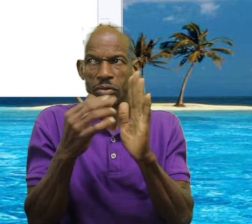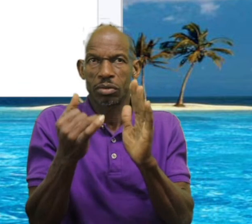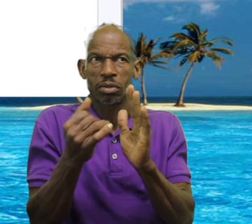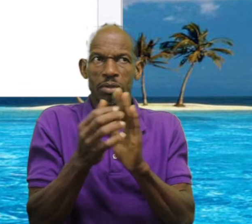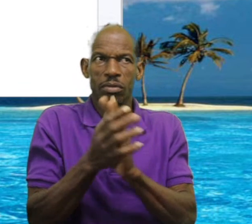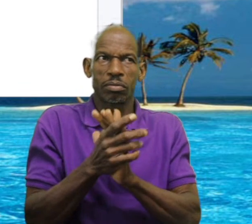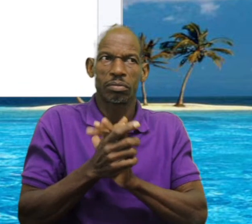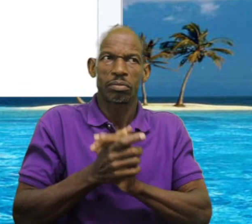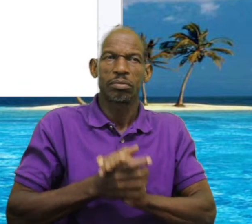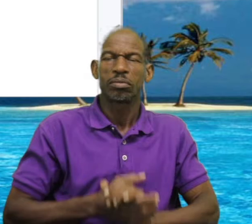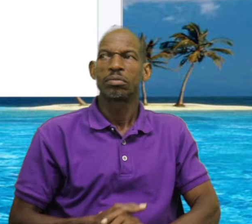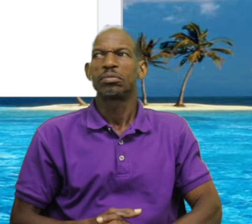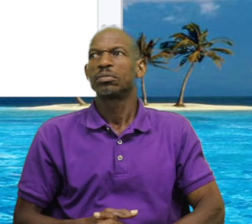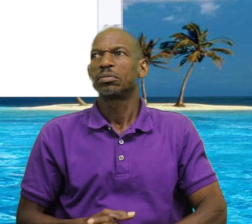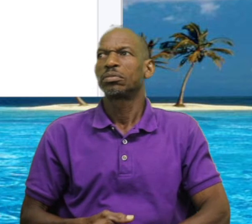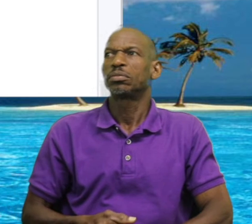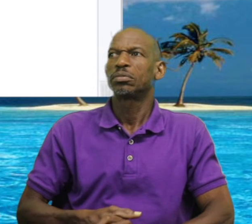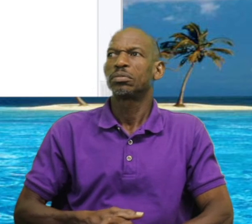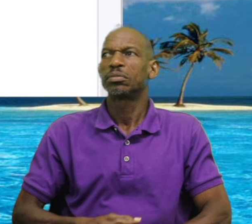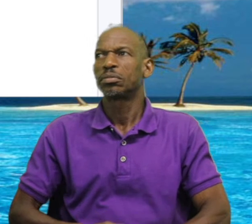off just now. This is a rule.